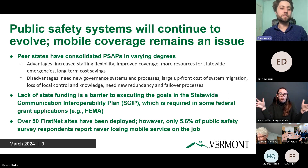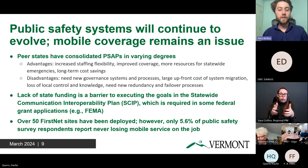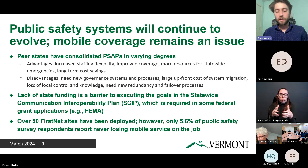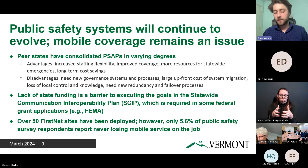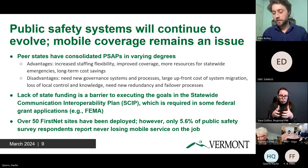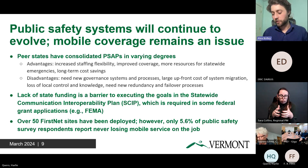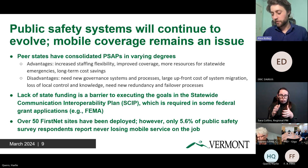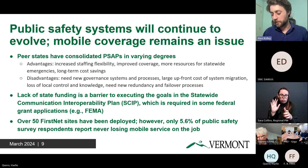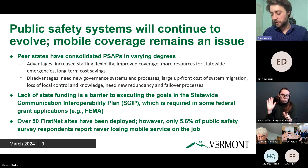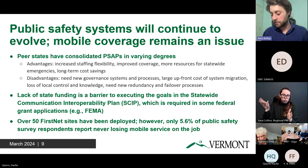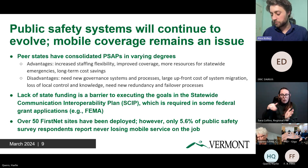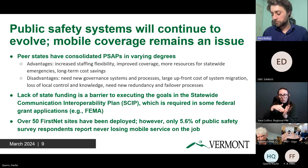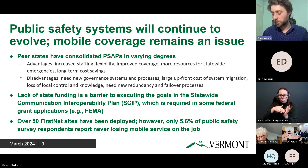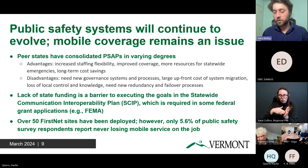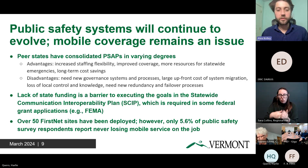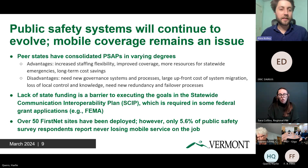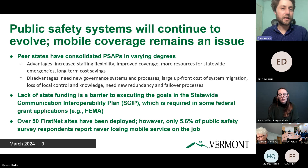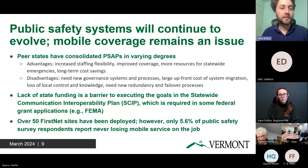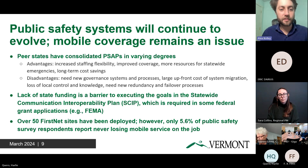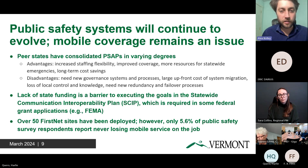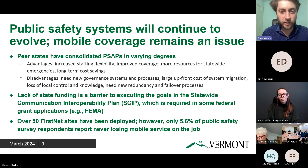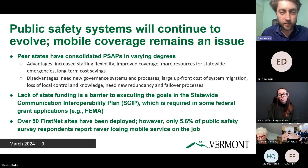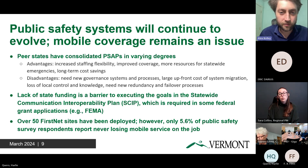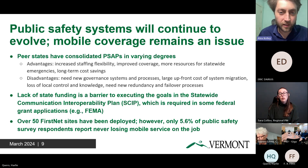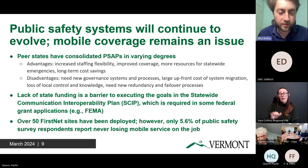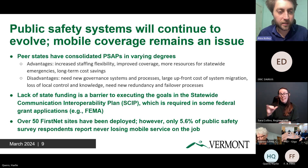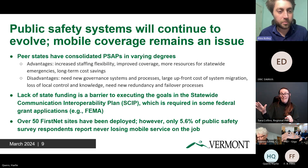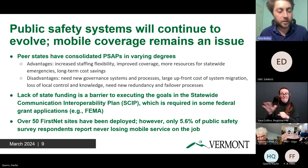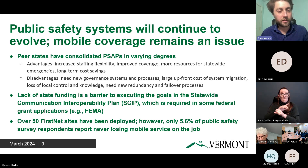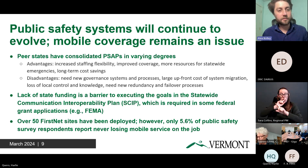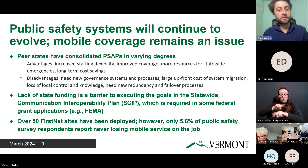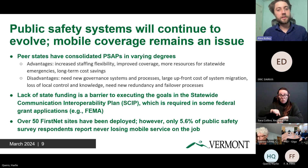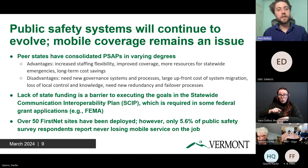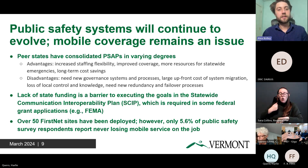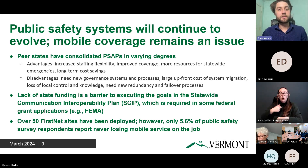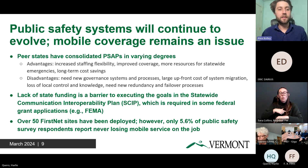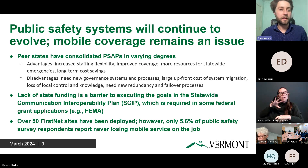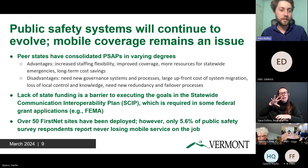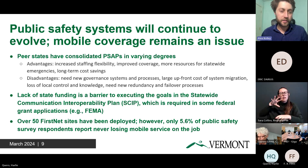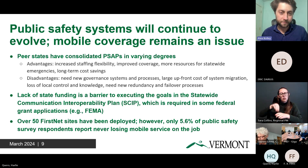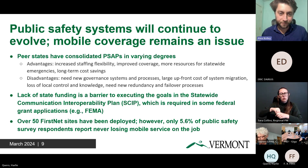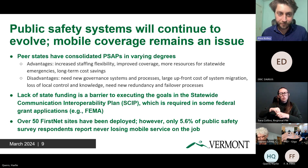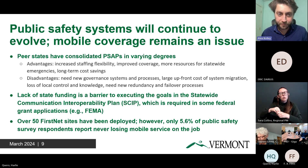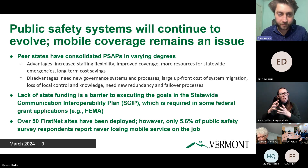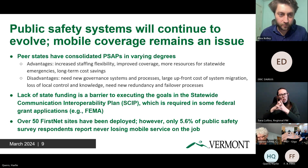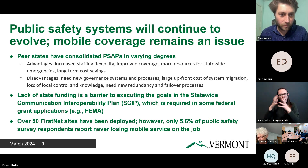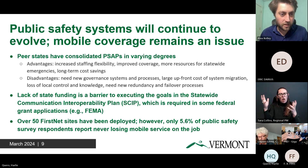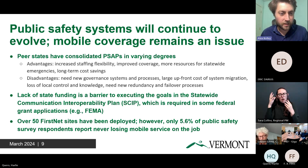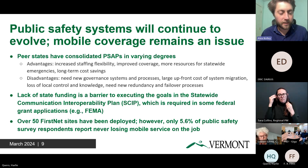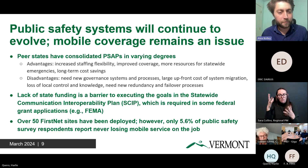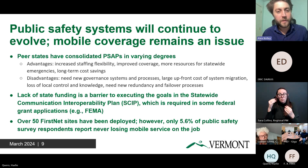the, the pros and cons and trade-offs of that type of consolidation.